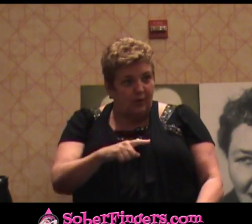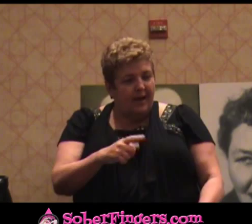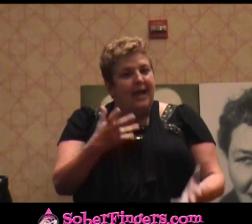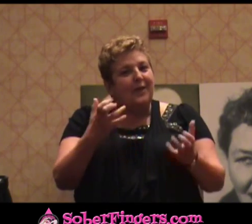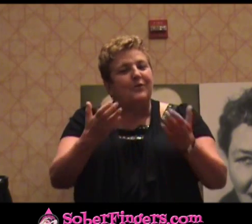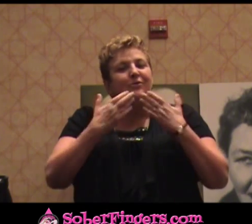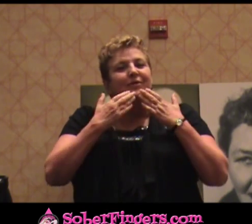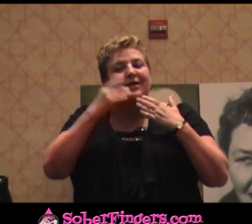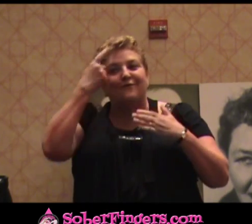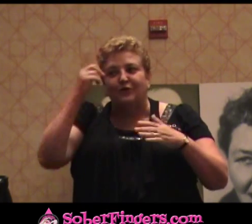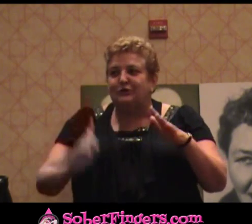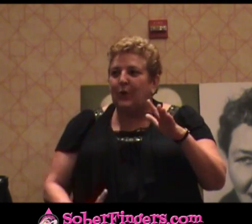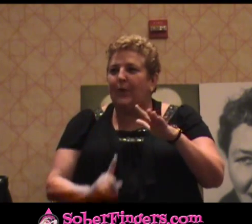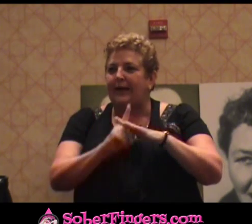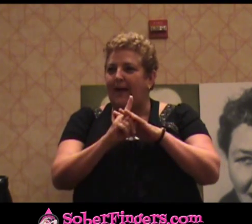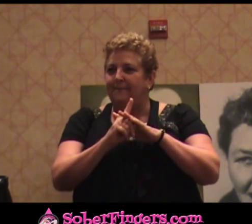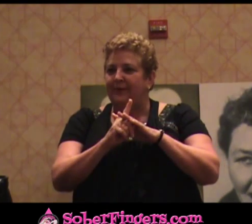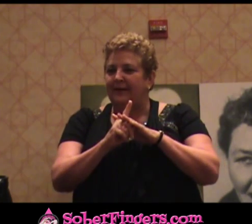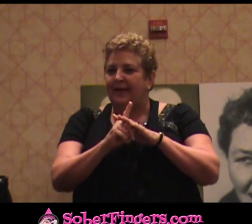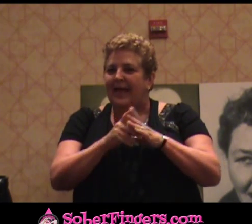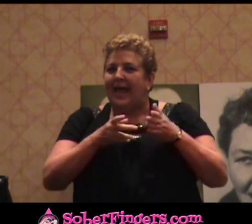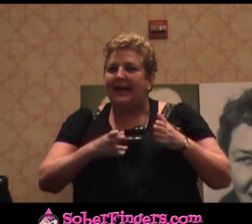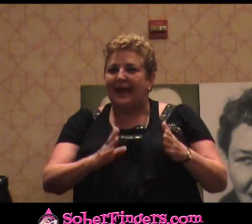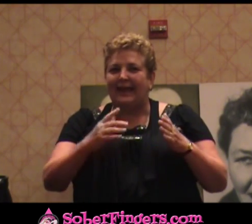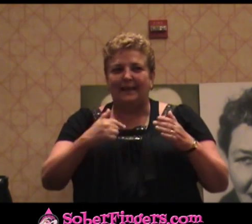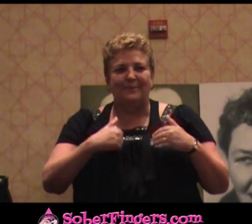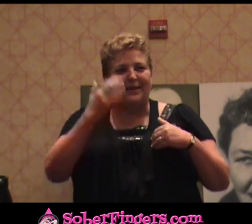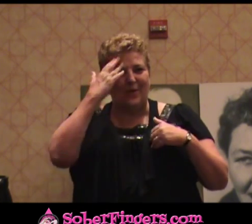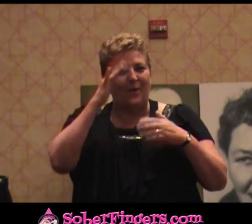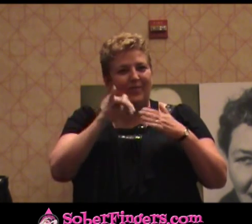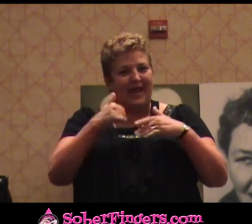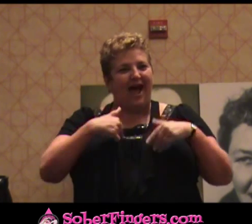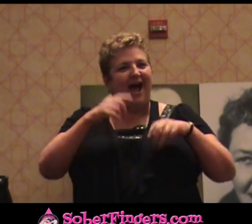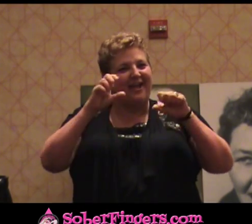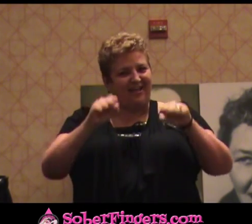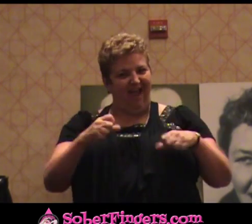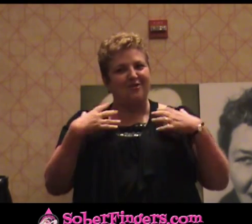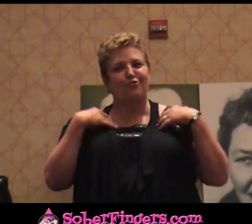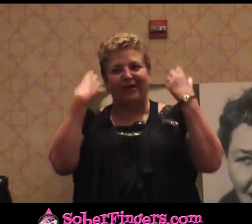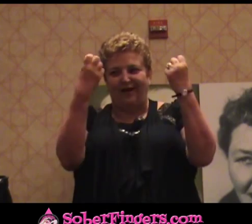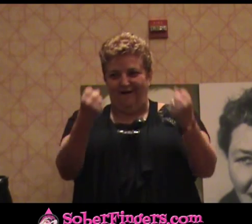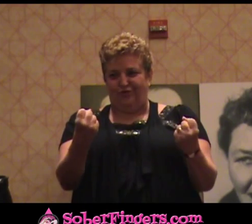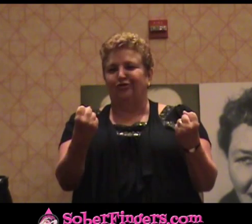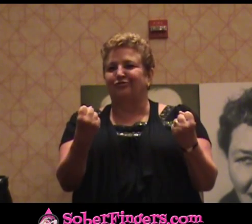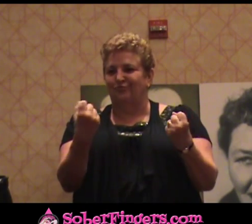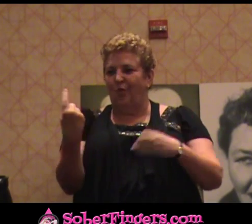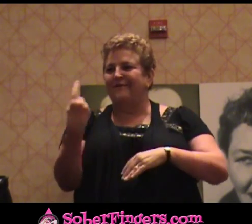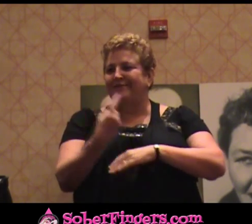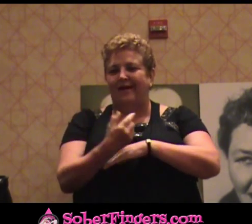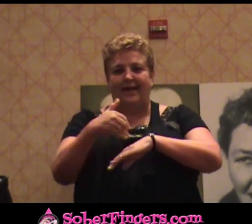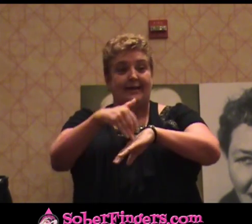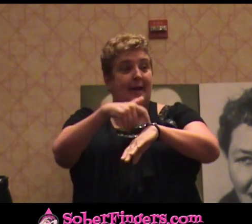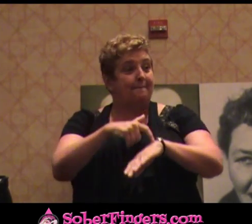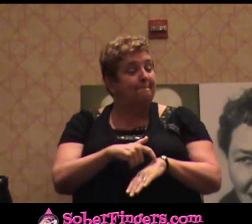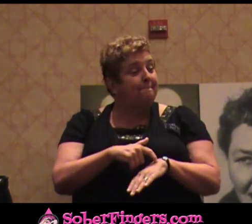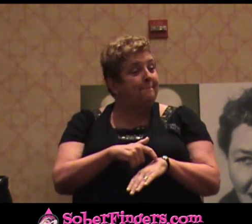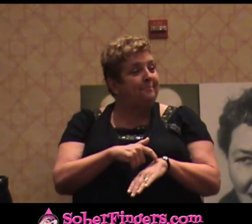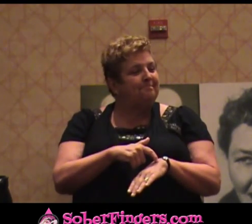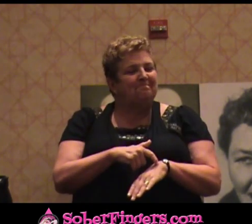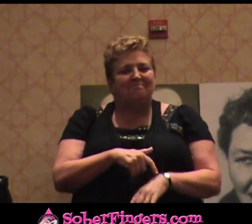up and letting me know that I too can recover one day at a time. My goodness, as I said, I never thought that my experience can